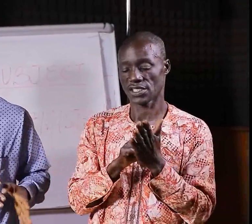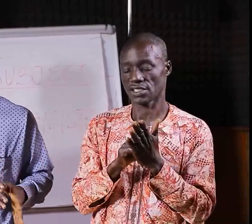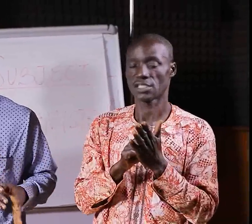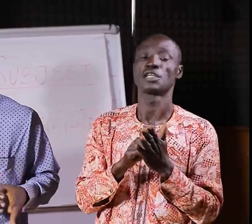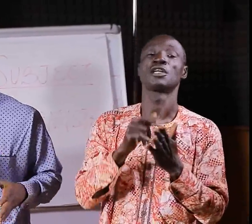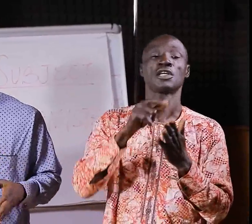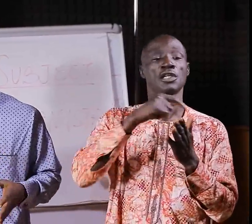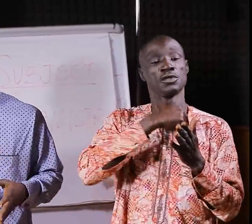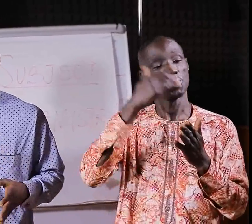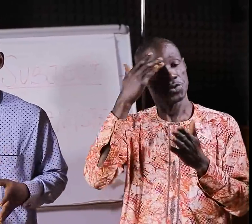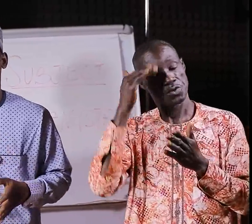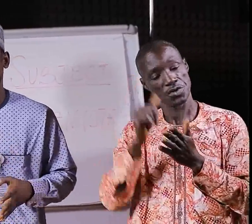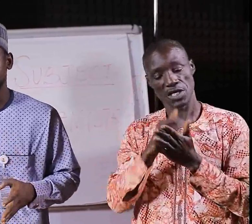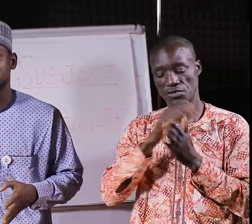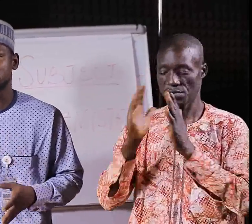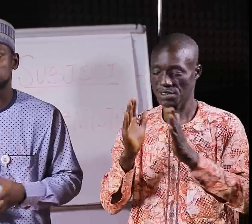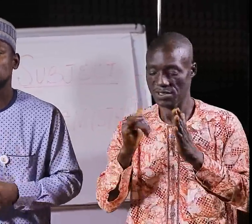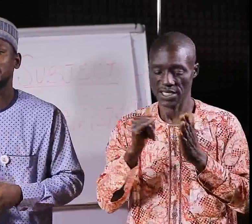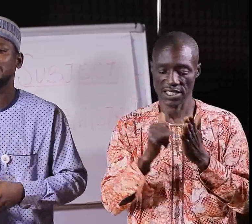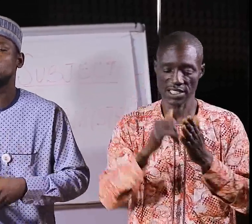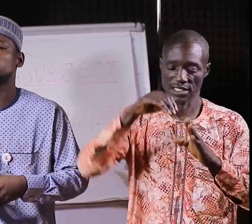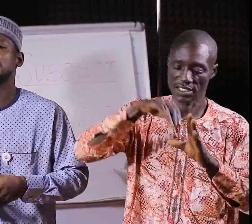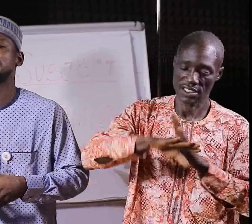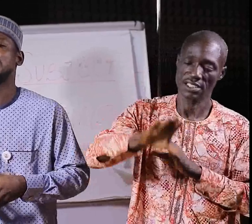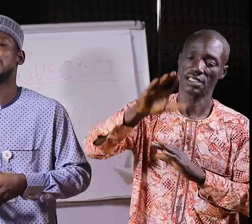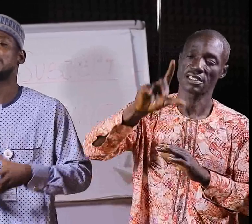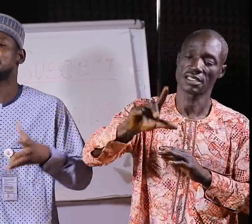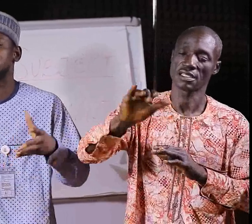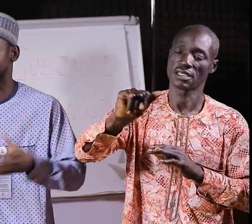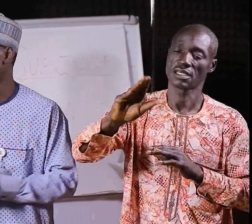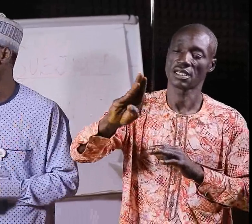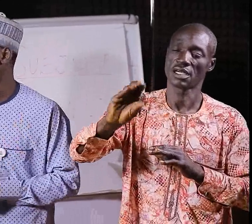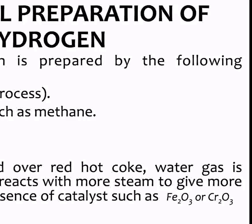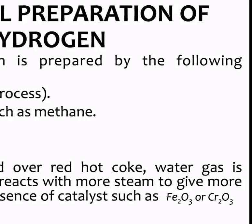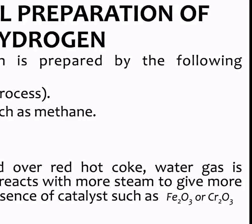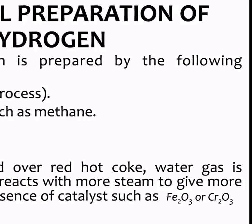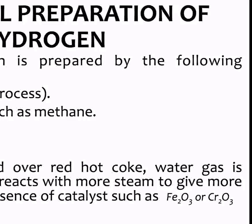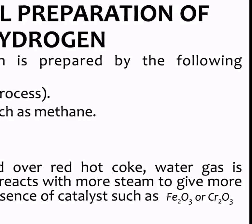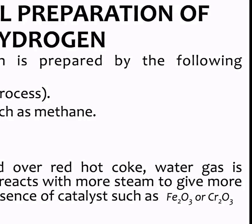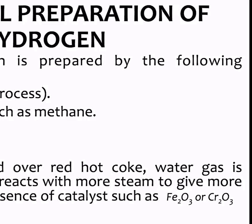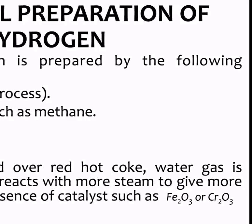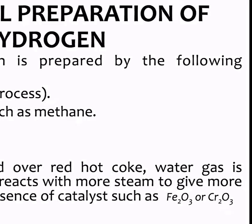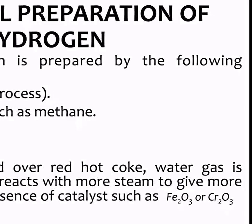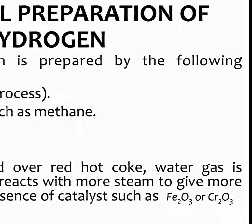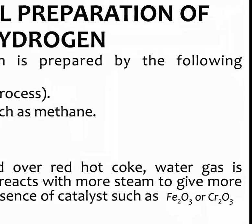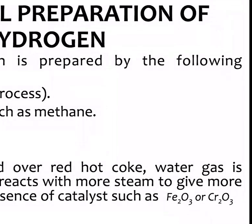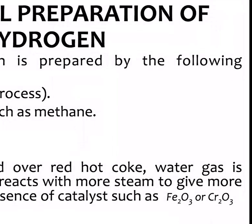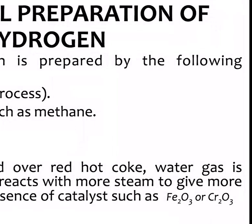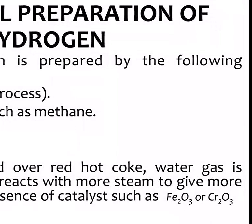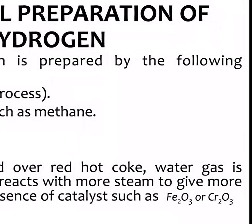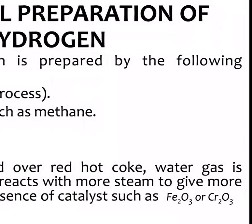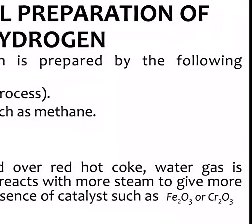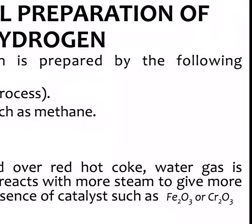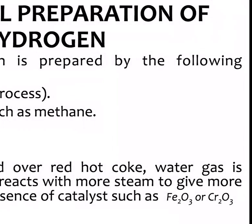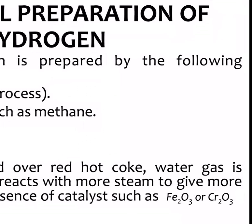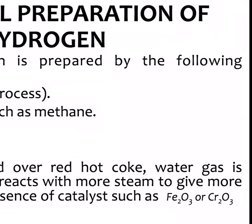in the laboratory. So how do we prepare it in industries when we need it in large scale? We have 3 methods of that preparation.